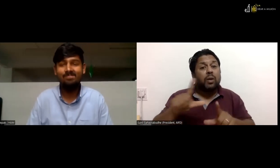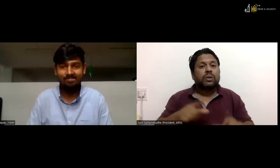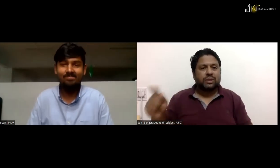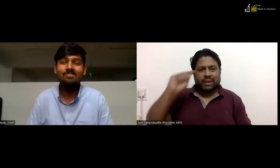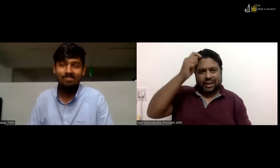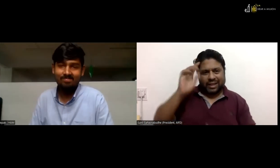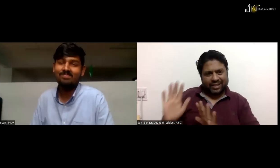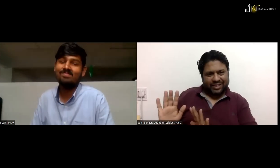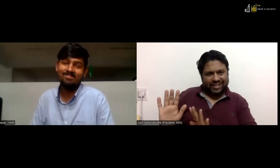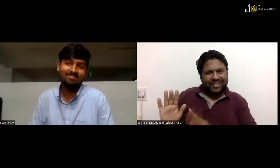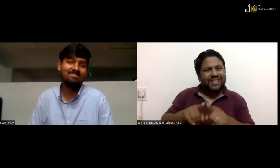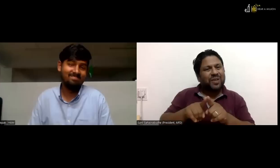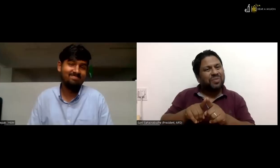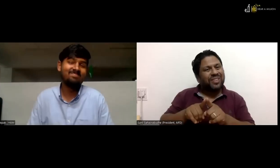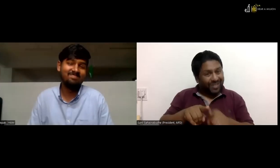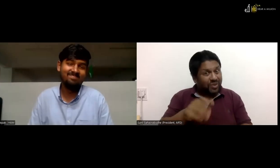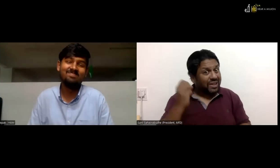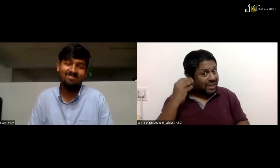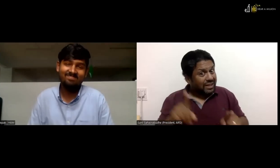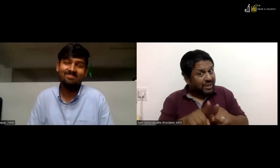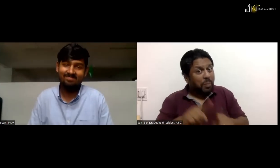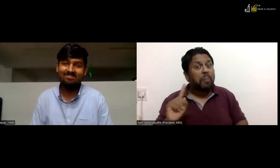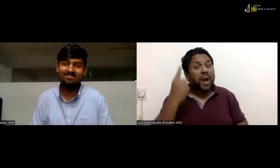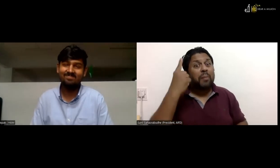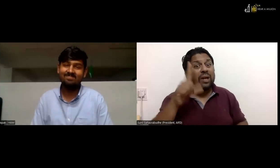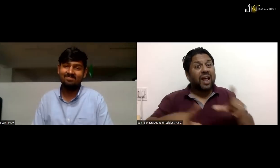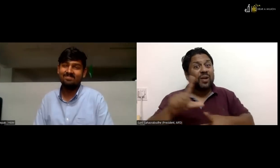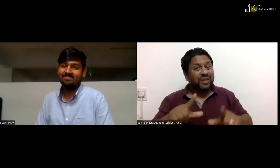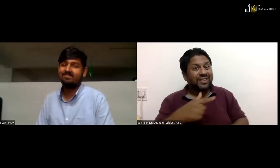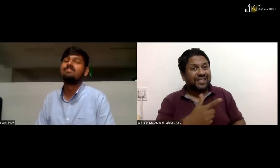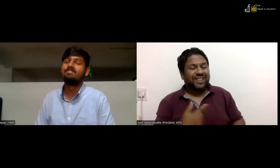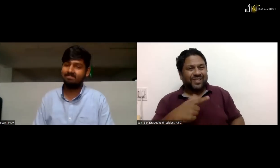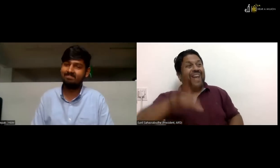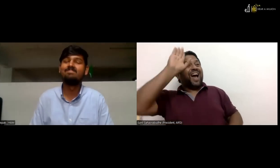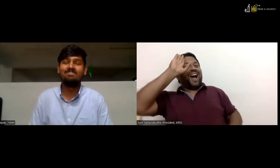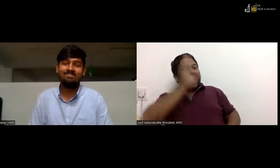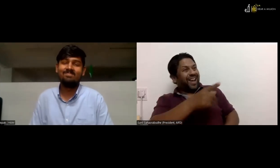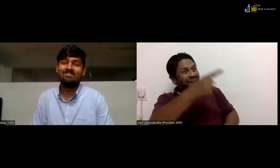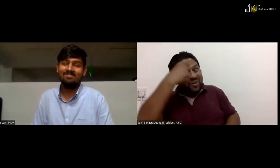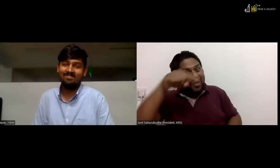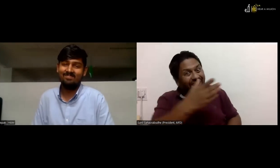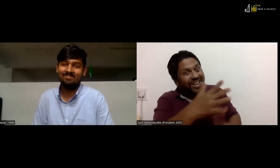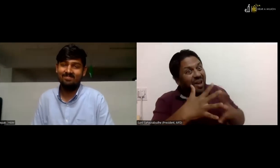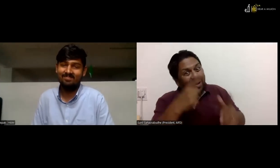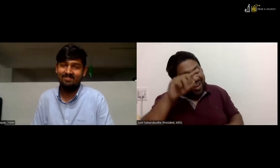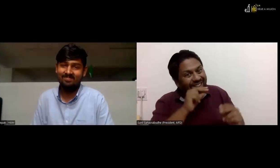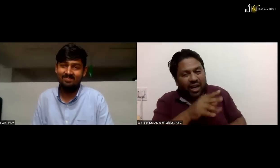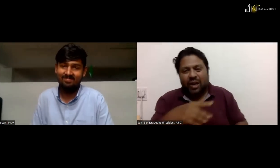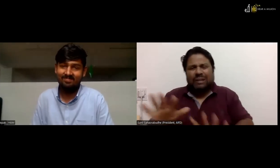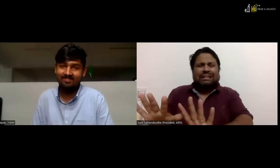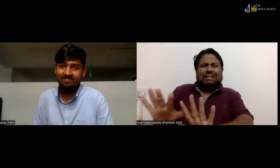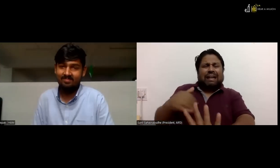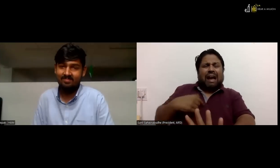is English language, but the mother tongue is different, which we speak into the family members or with the persons.